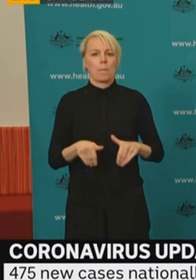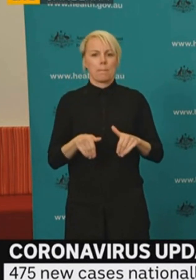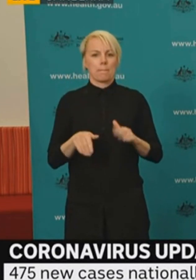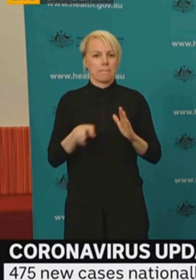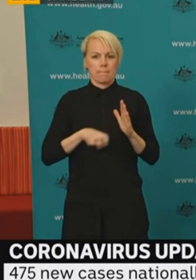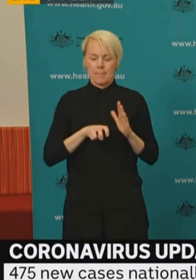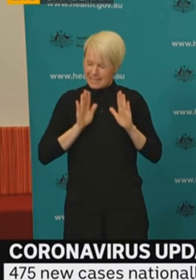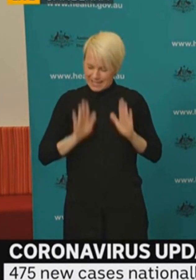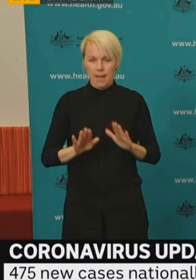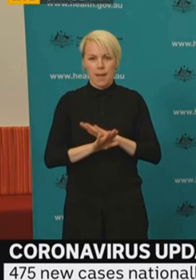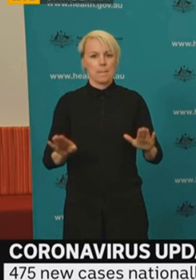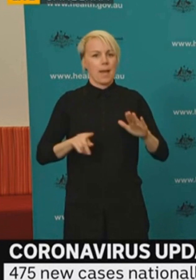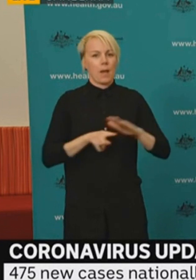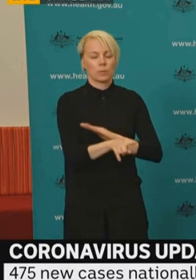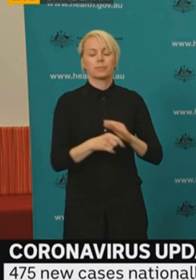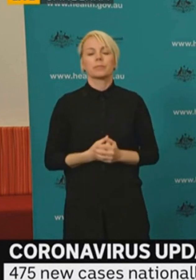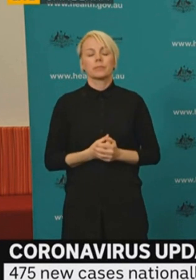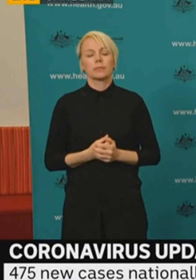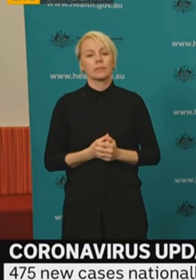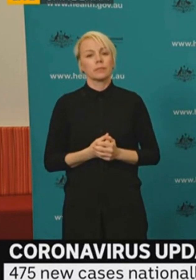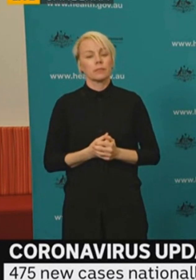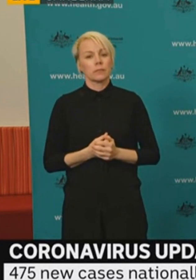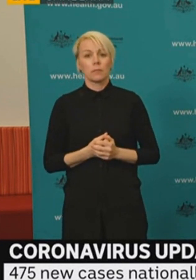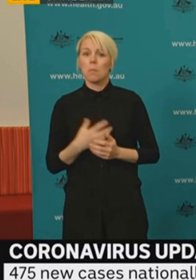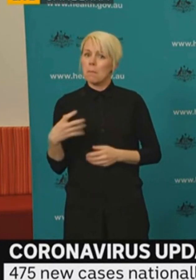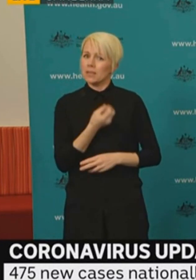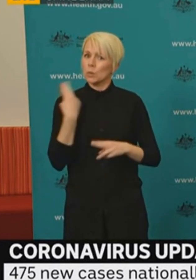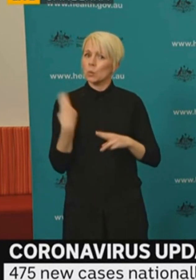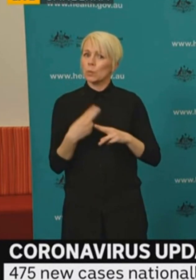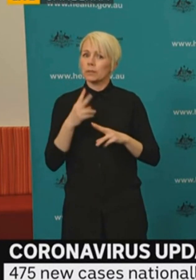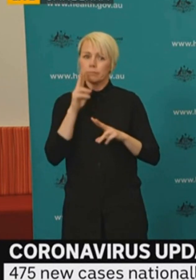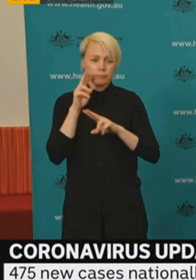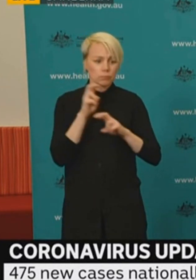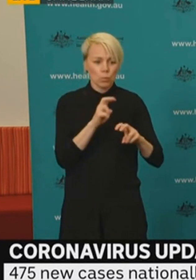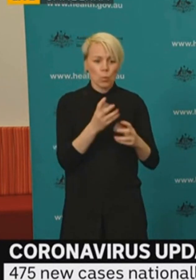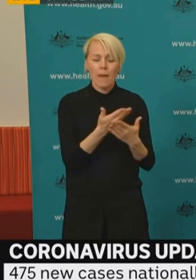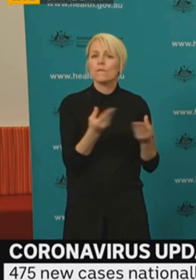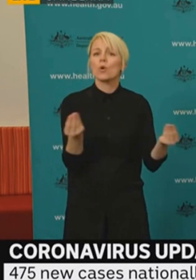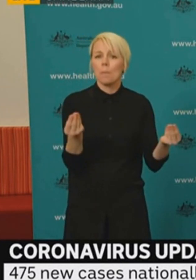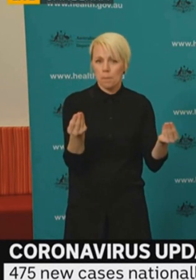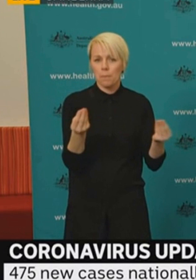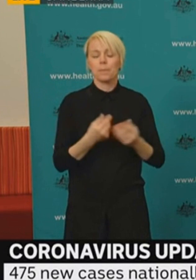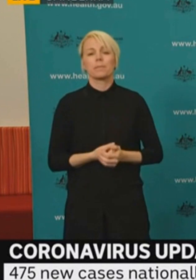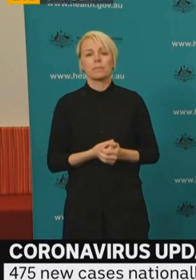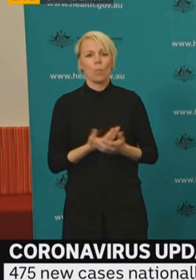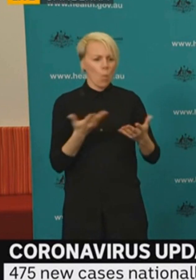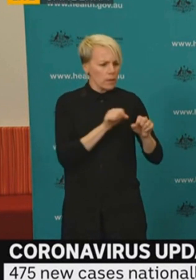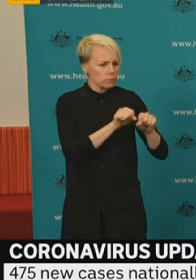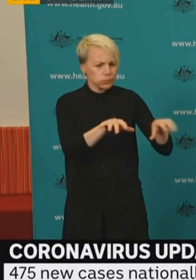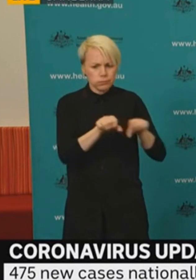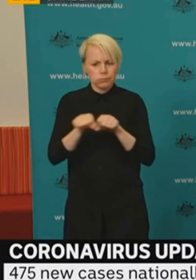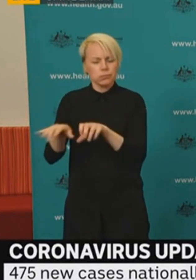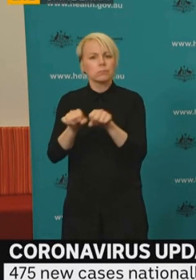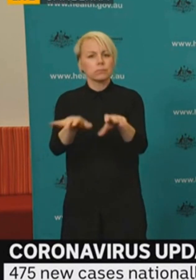say, it is desirable to be able to trace the contacts as quick as possible. And it certainly does have an effect when